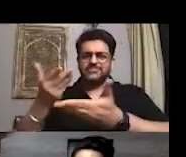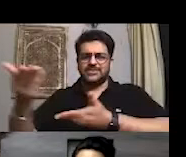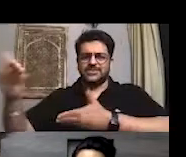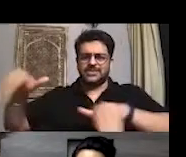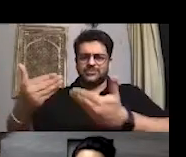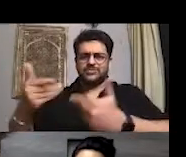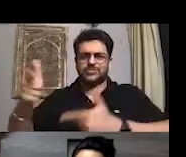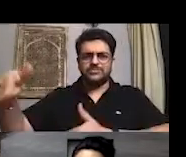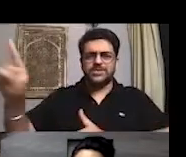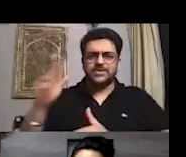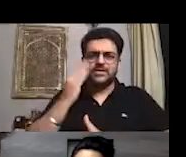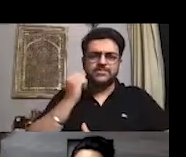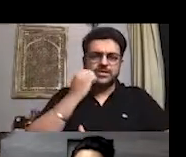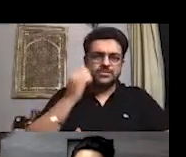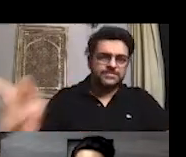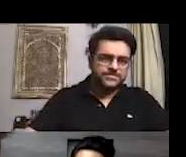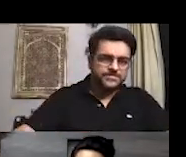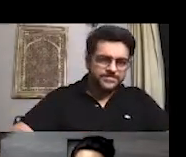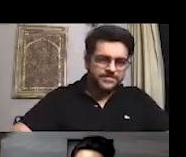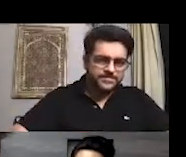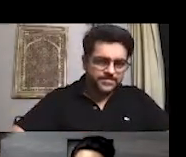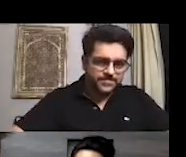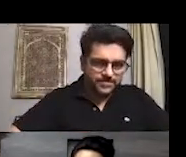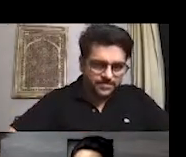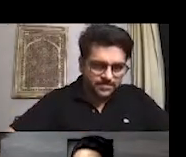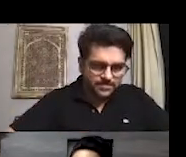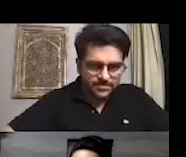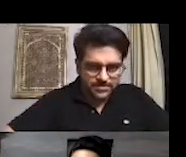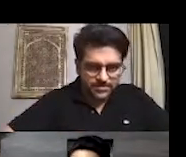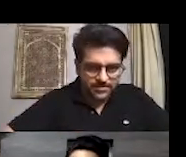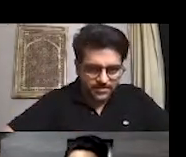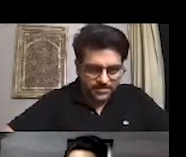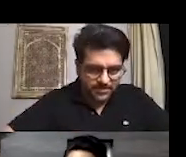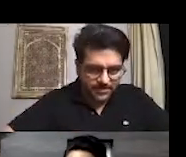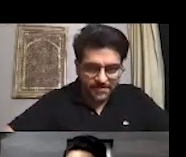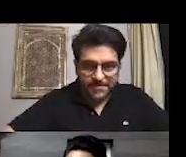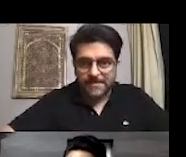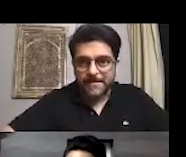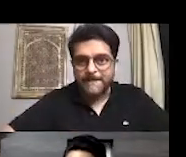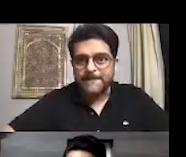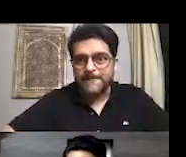So I think I will let Amaldev to introduce himself. Can we have Amaldev, please?